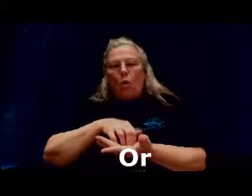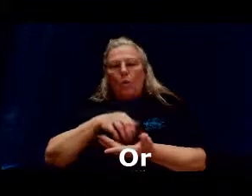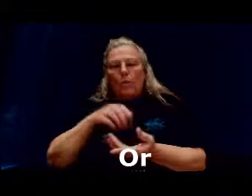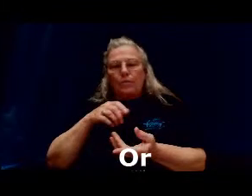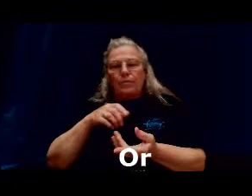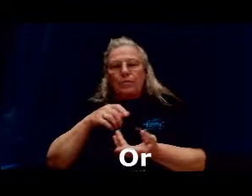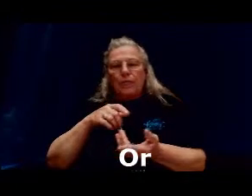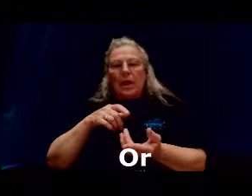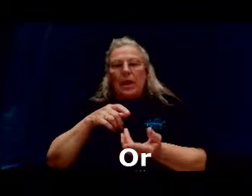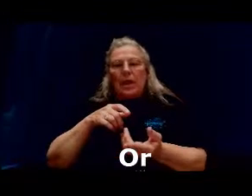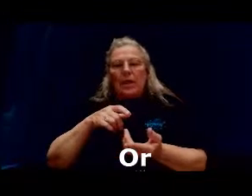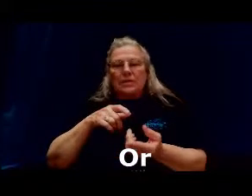Or it's